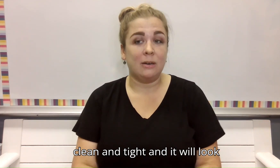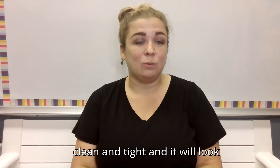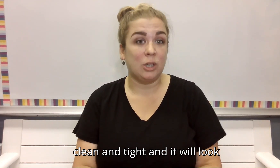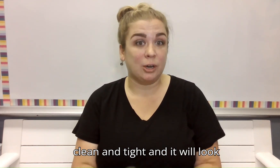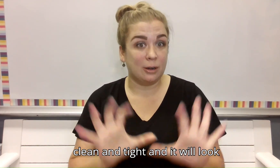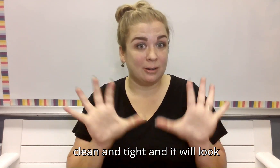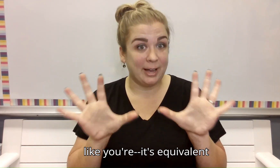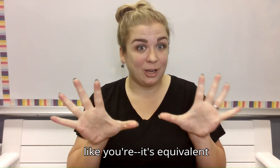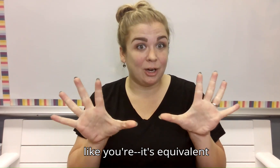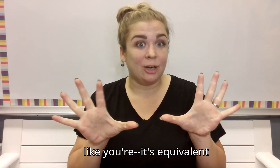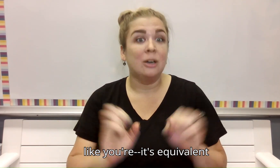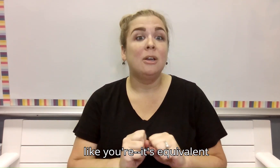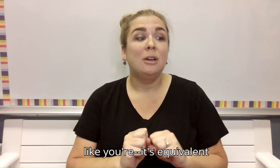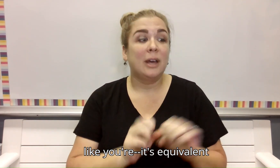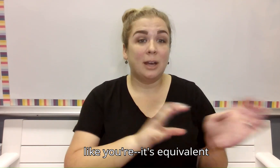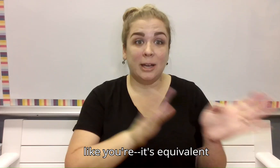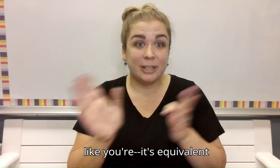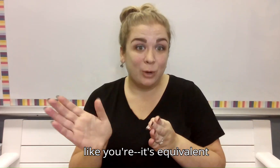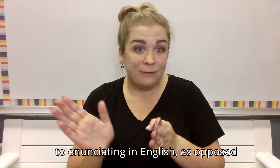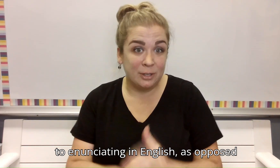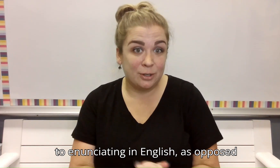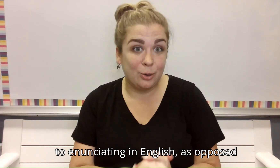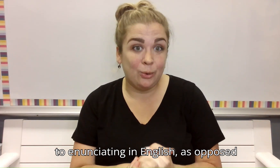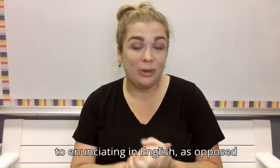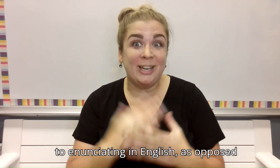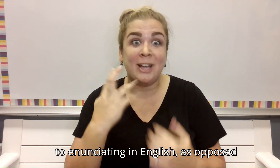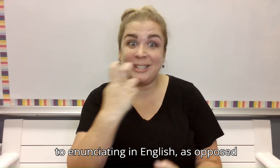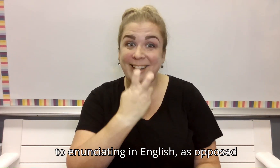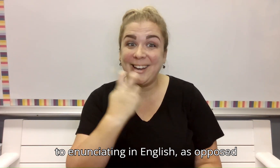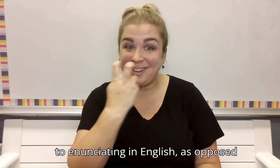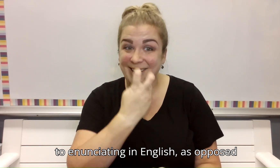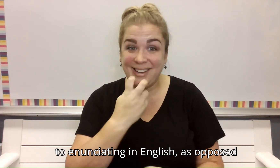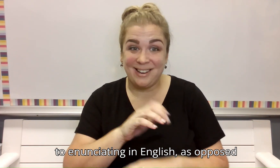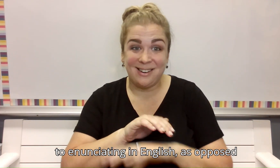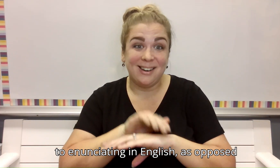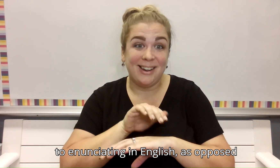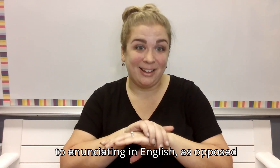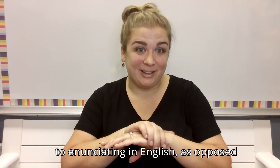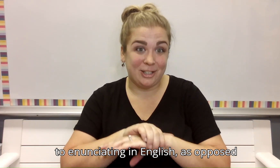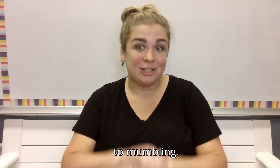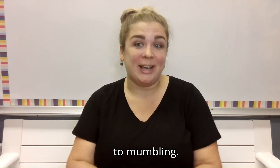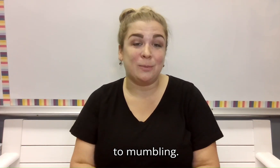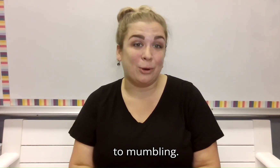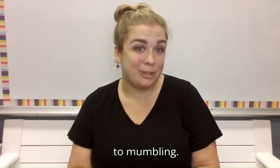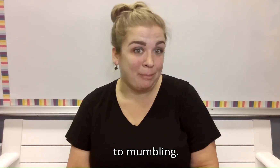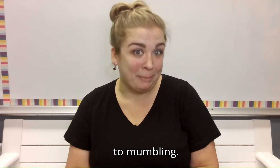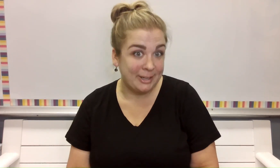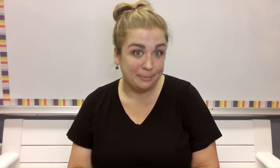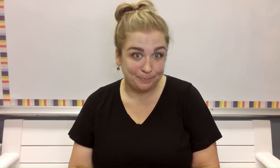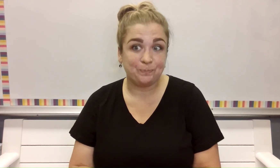will look like it's equivalent to enunciating in English as opposed to mumbling.